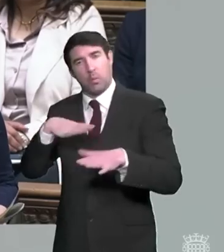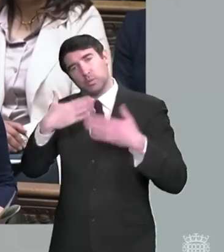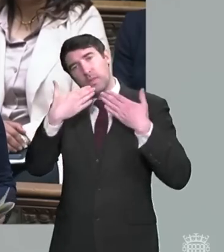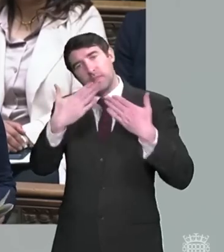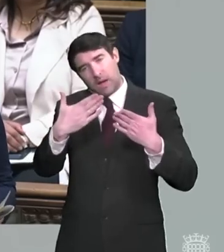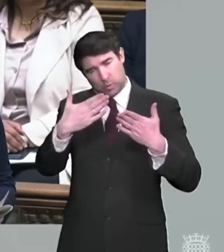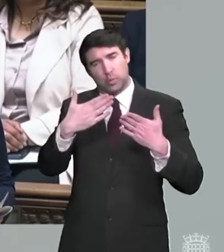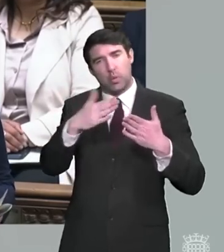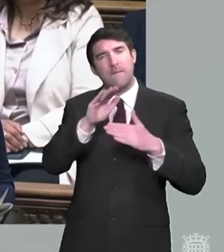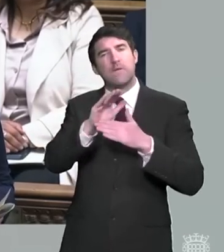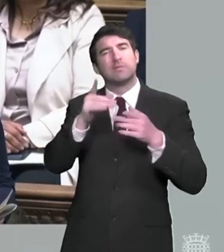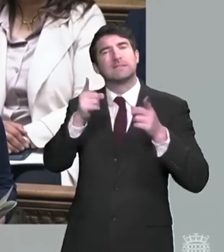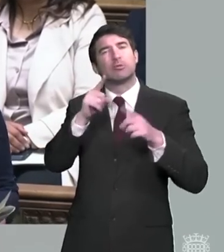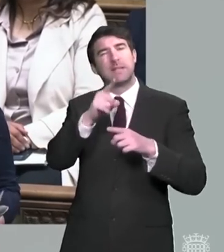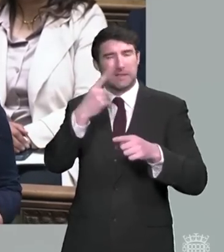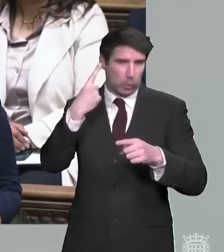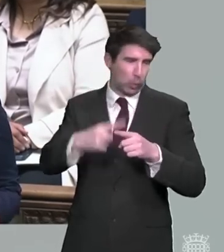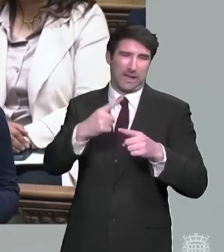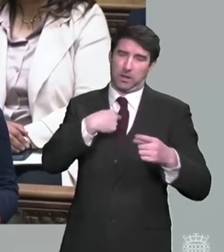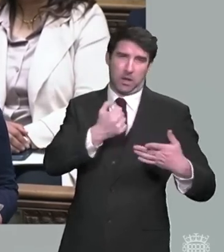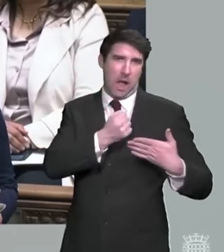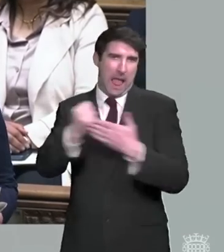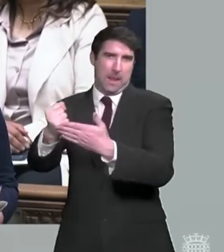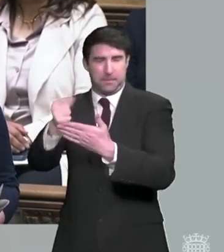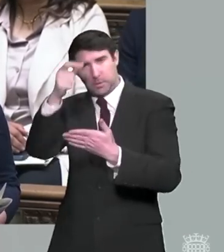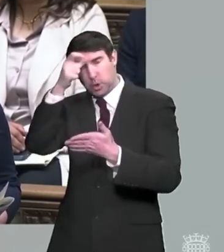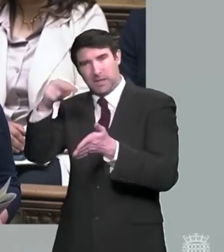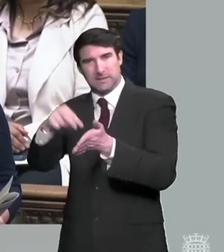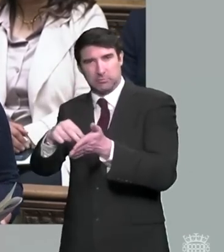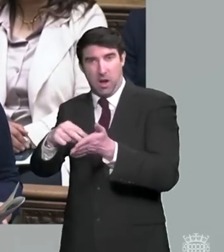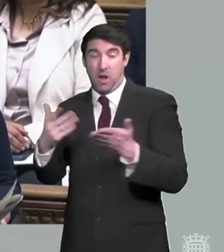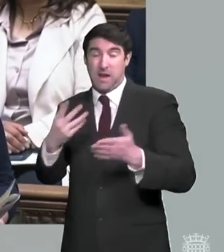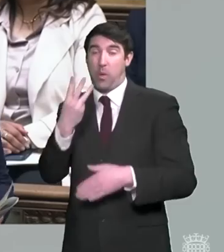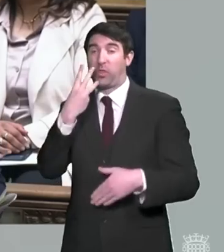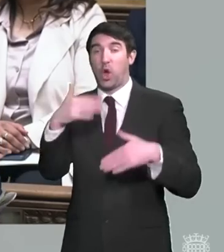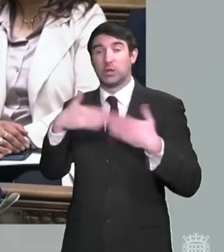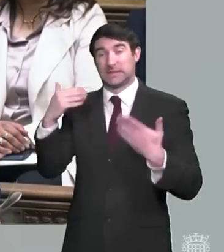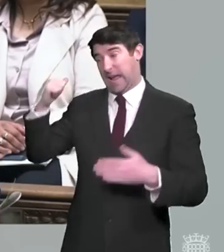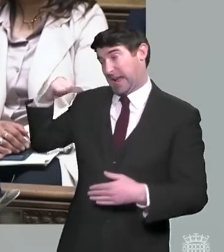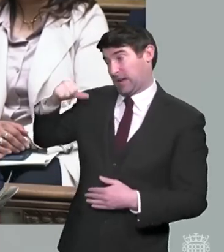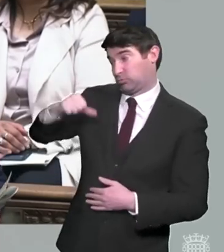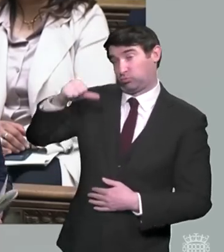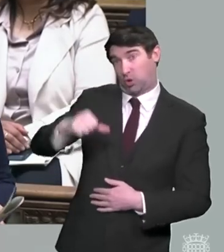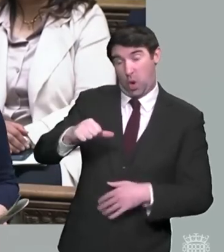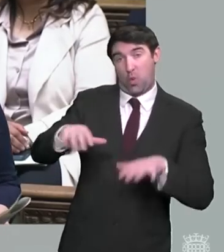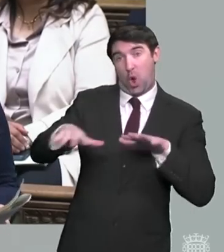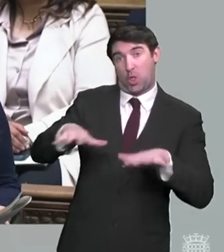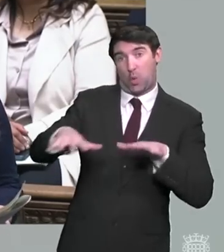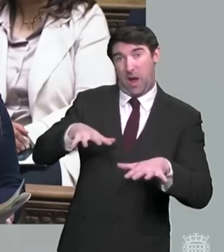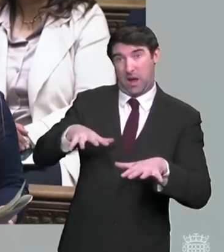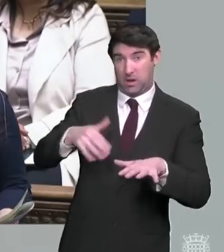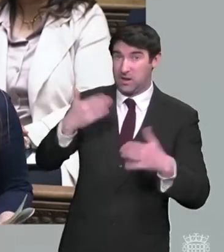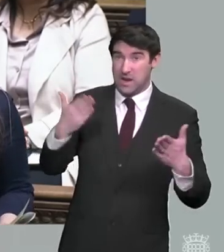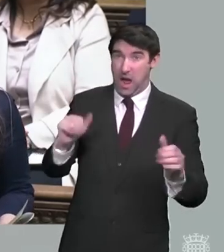initial UK response? Mr Speaker, but as we enter the third day of the earthquake, the bitter